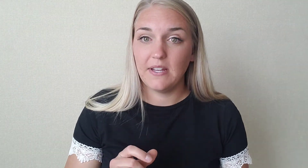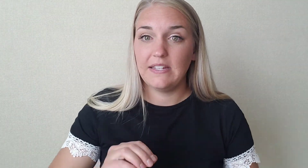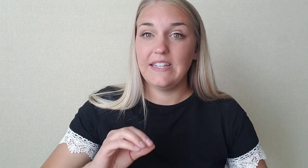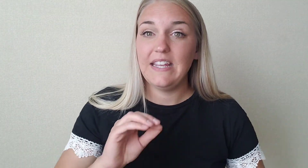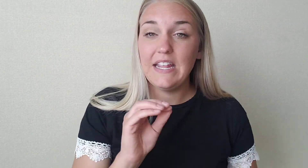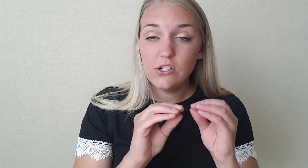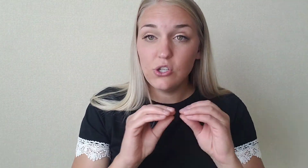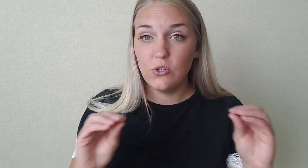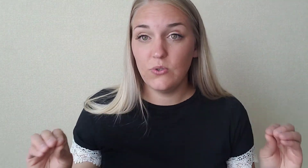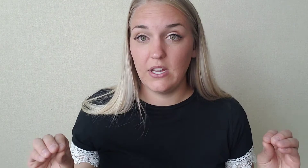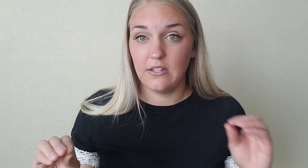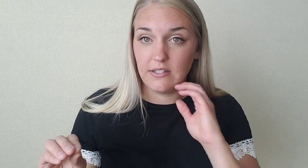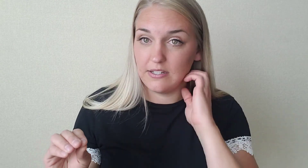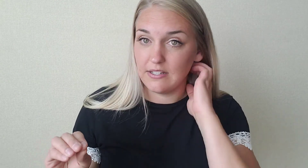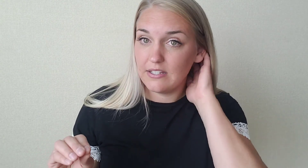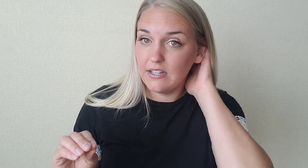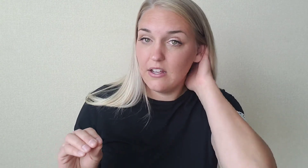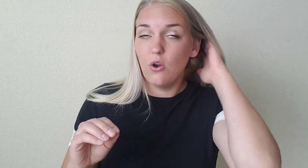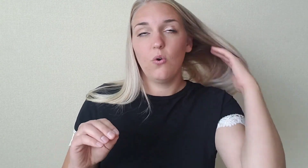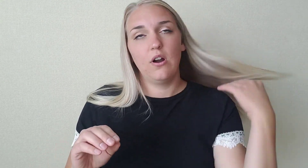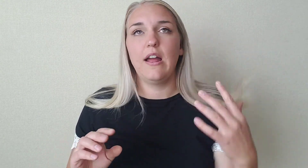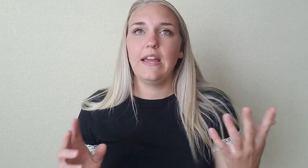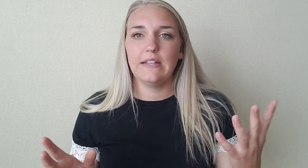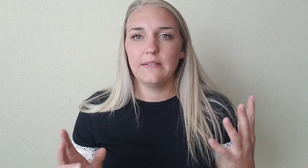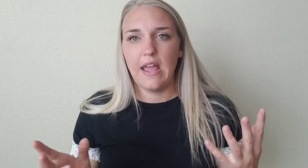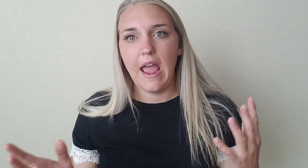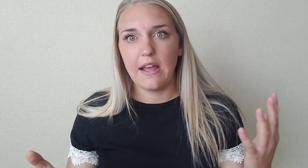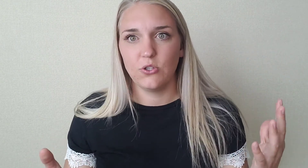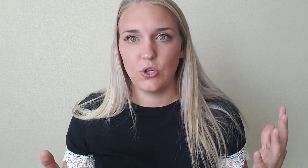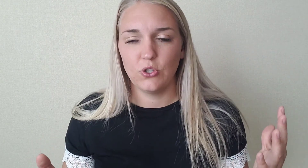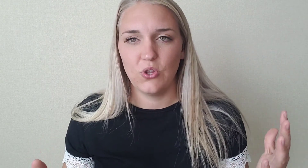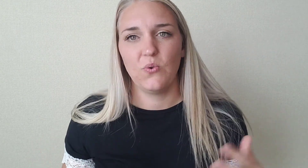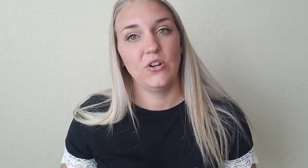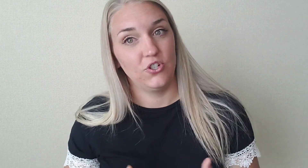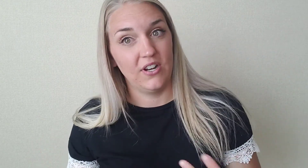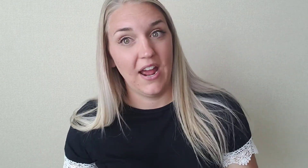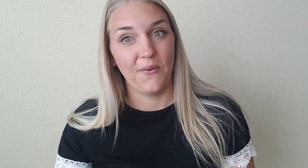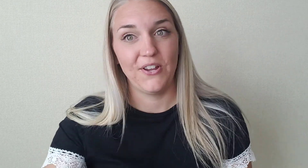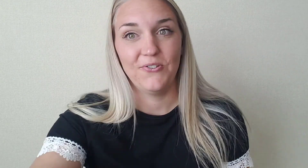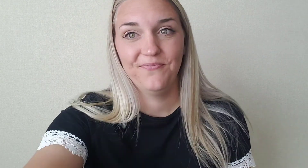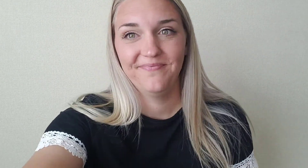signs into sentences, or I guess answers to the question, how are you?